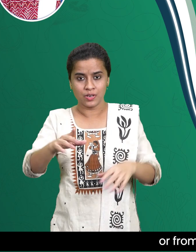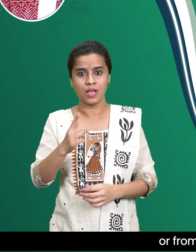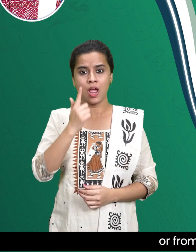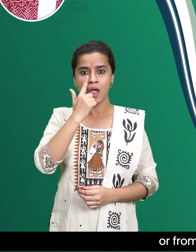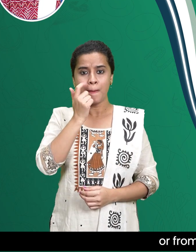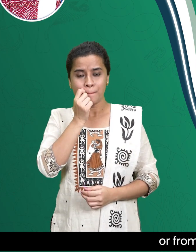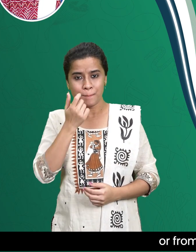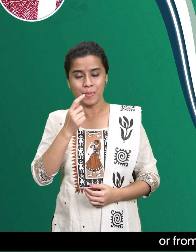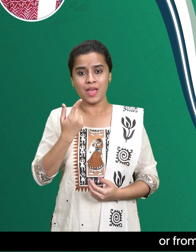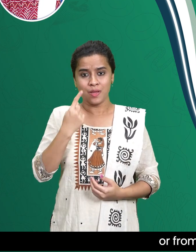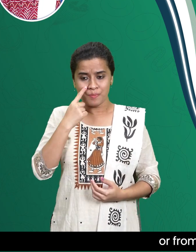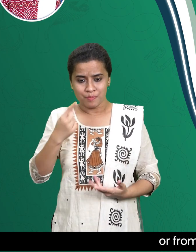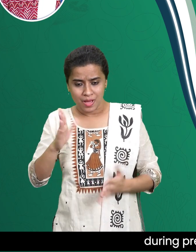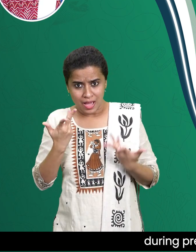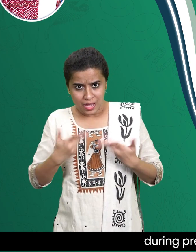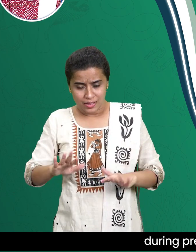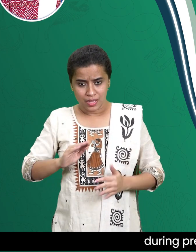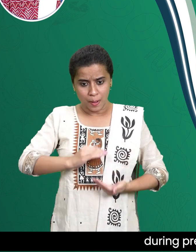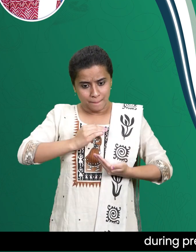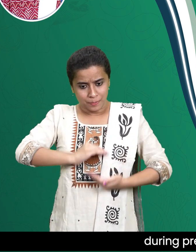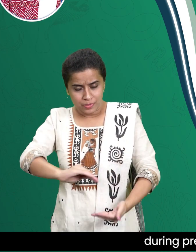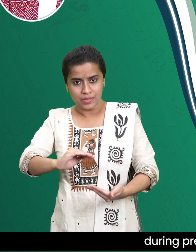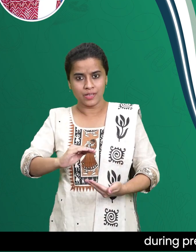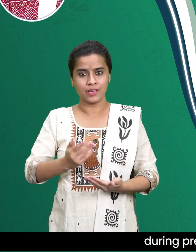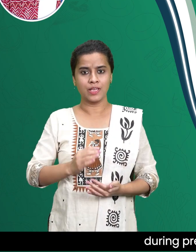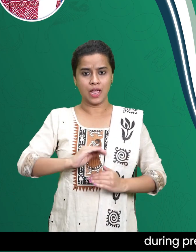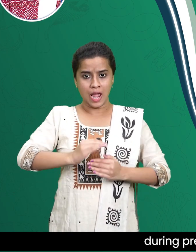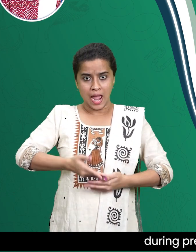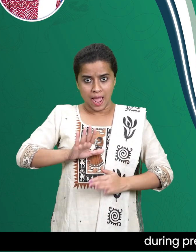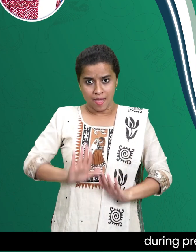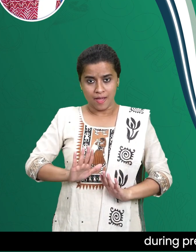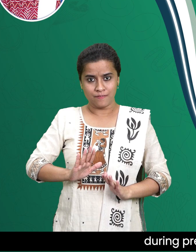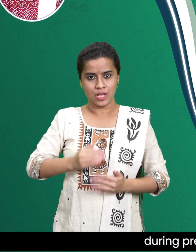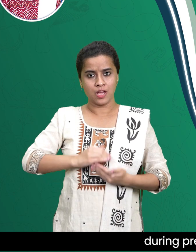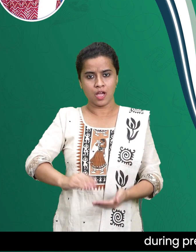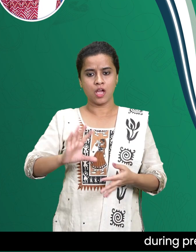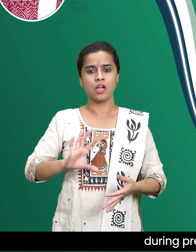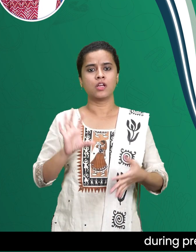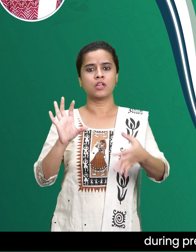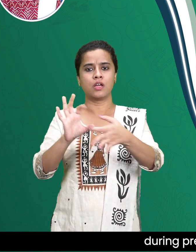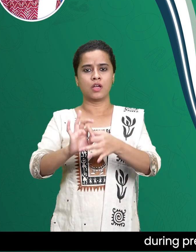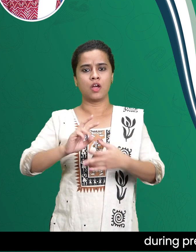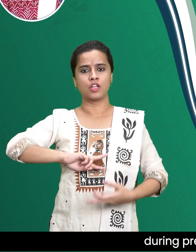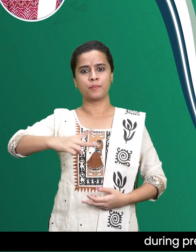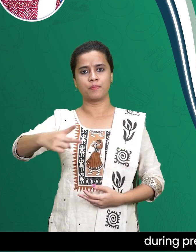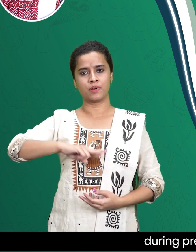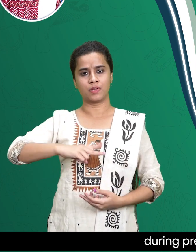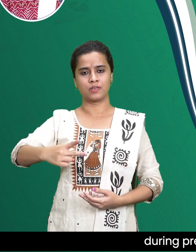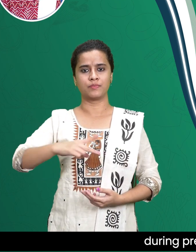baby during pregnancy or through